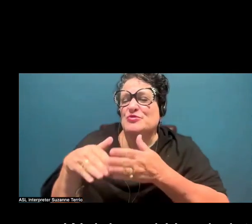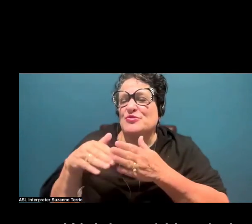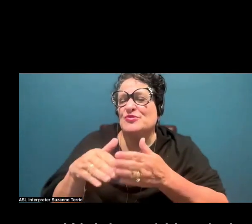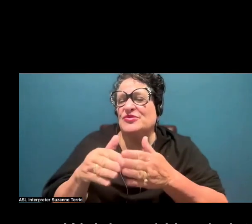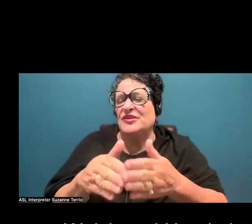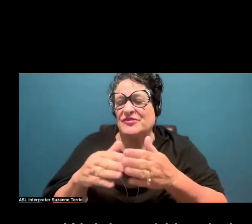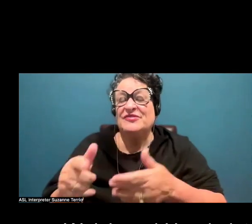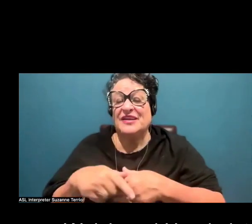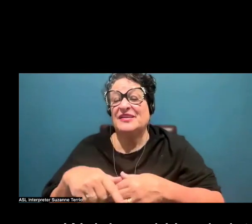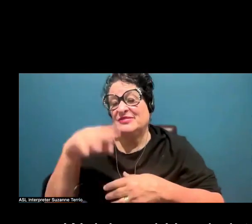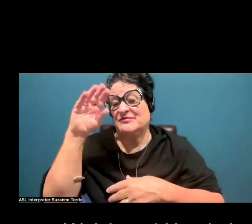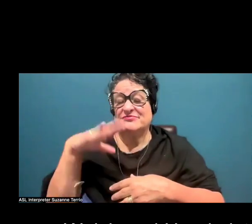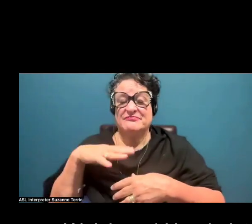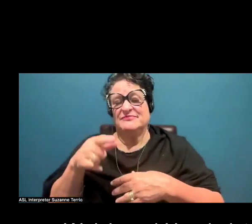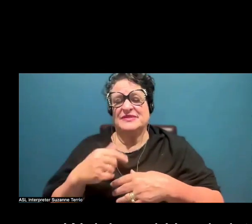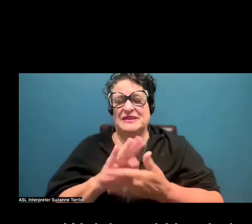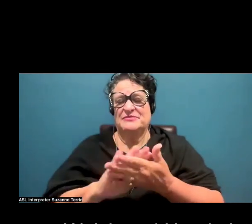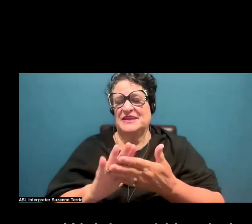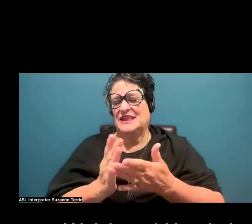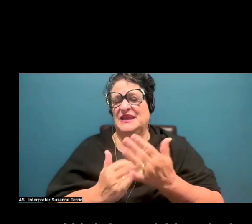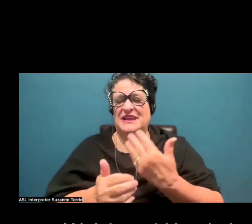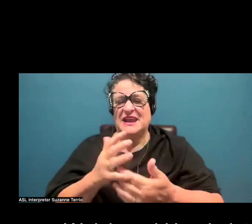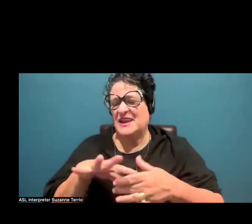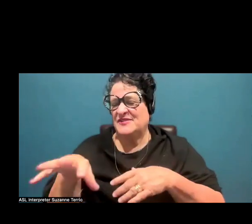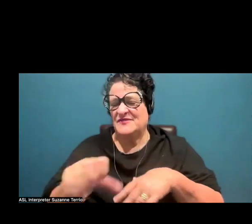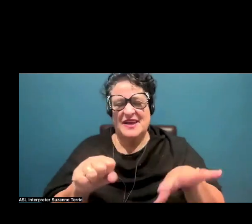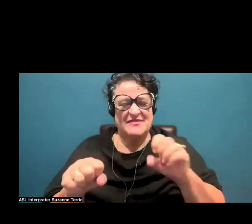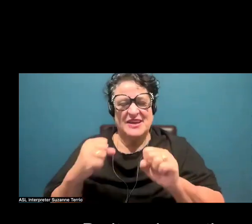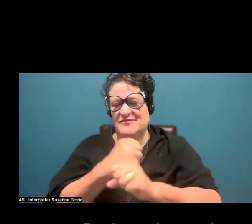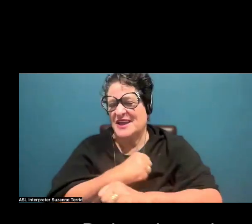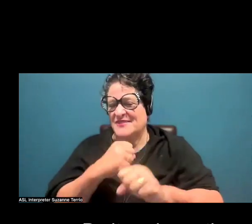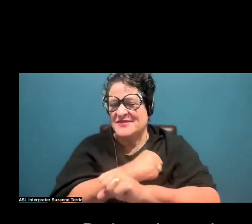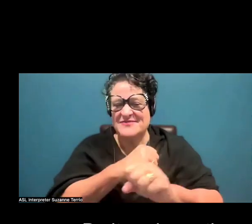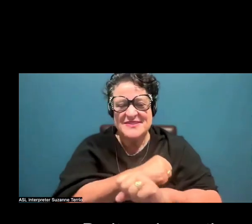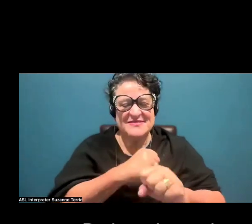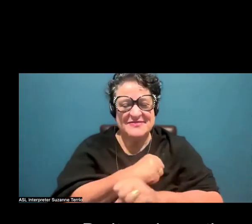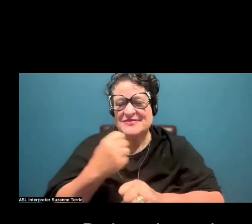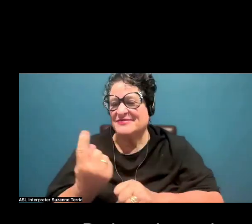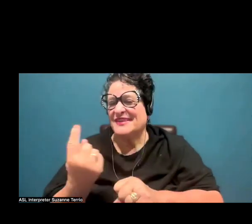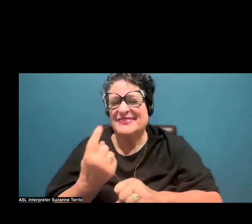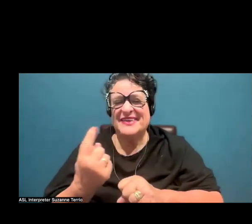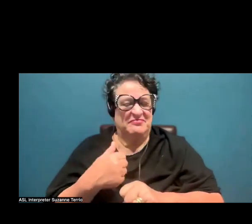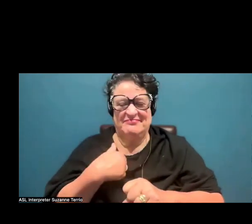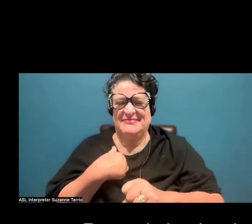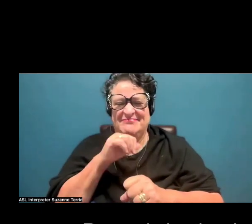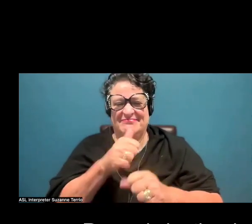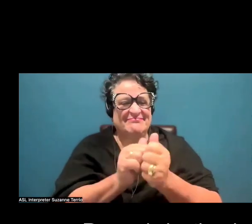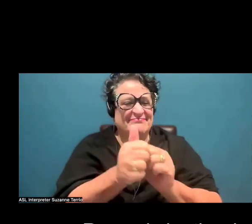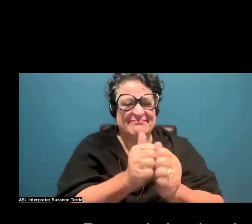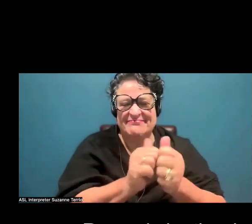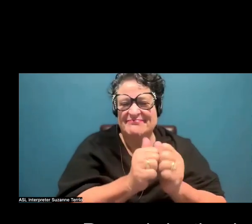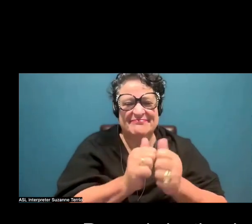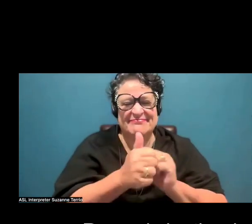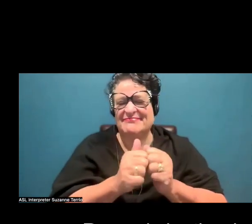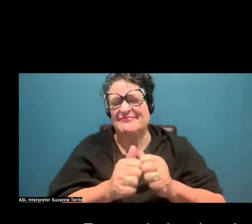and headmistress keep their hands clean and let us fight for one thing each. Byatt and me, though, we don't have to fight. Reese is